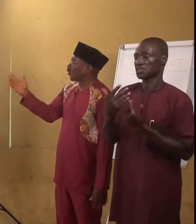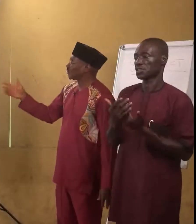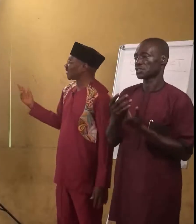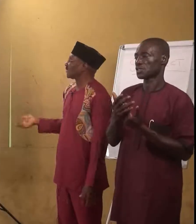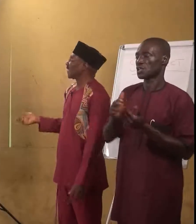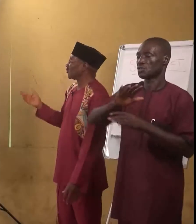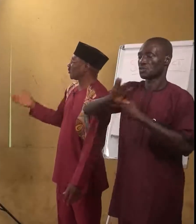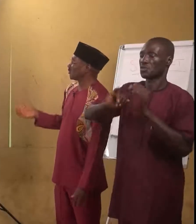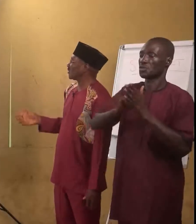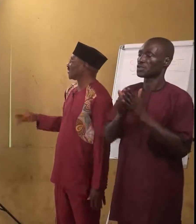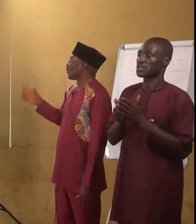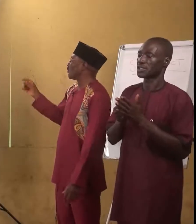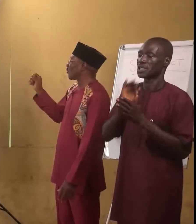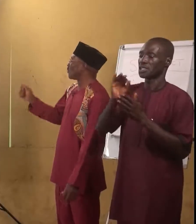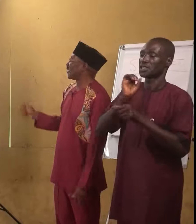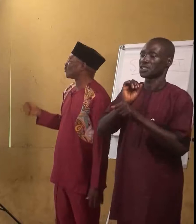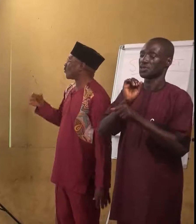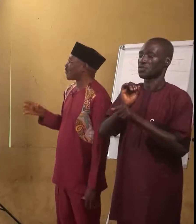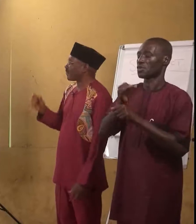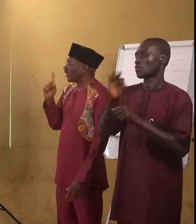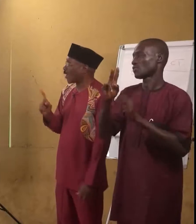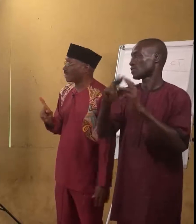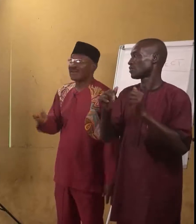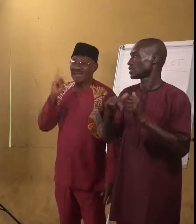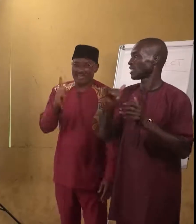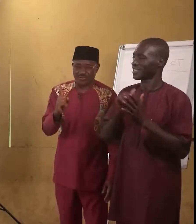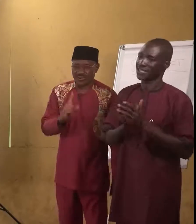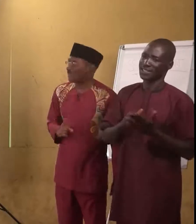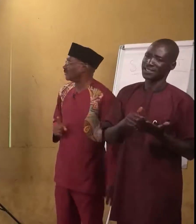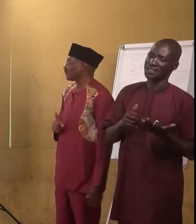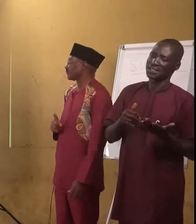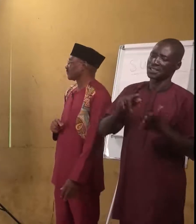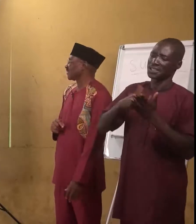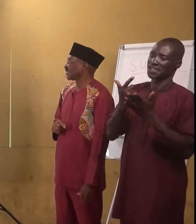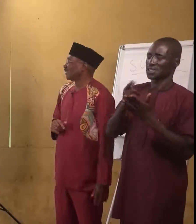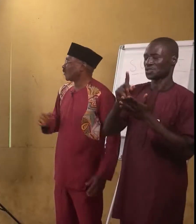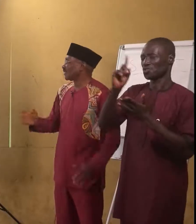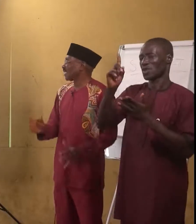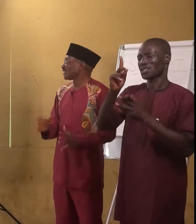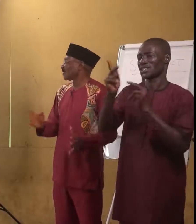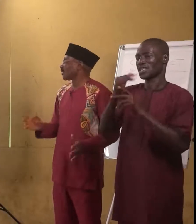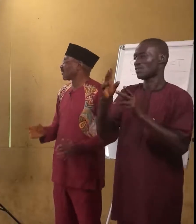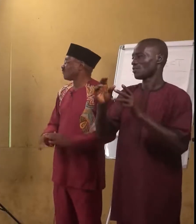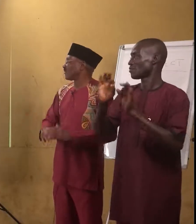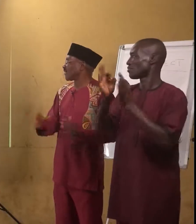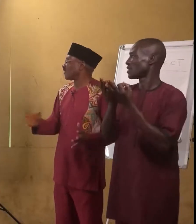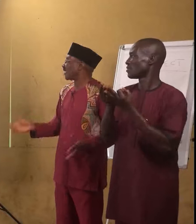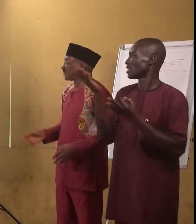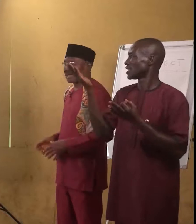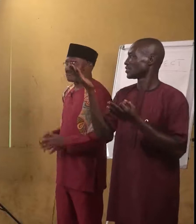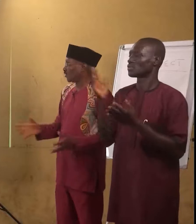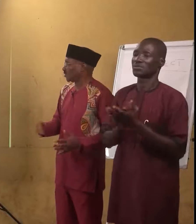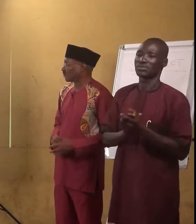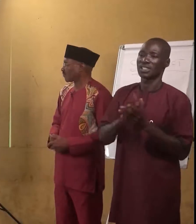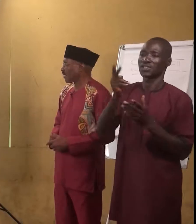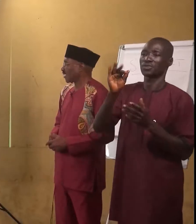said. Homestand, I told you, is a common compound occupied by one kind of family, where they are separated by farmlands